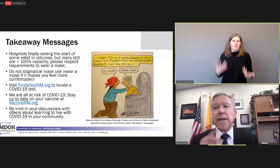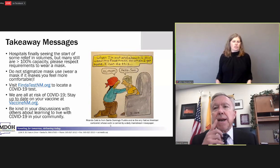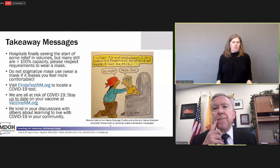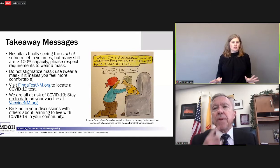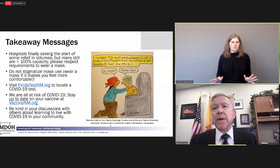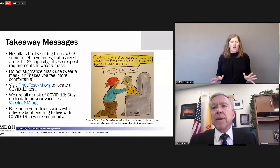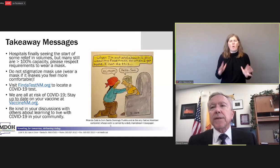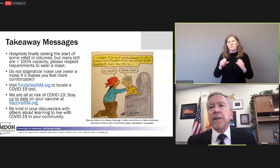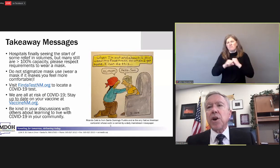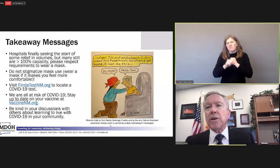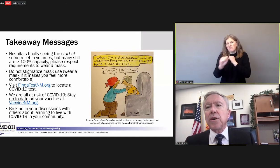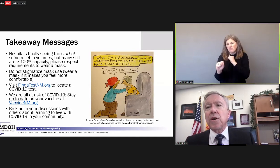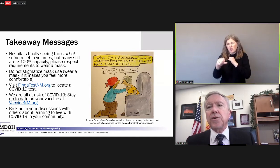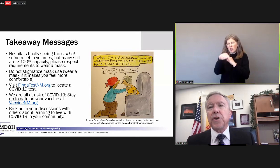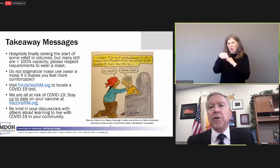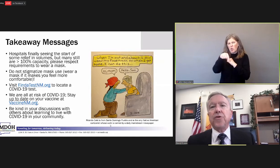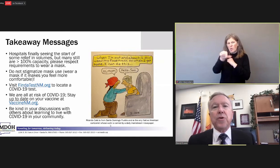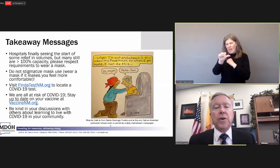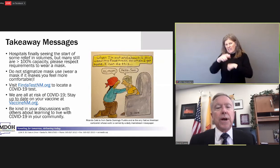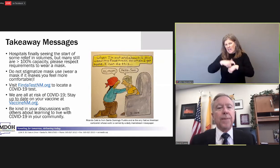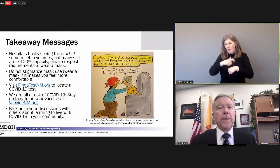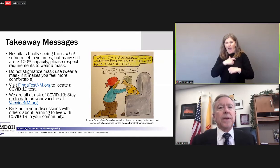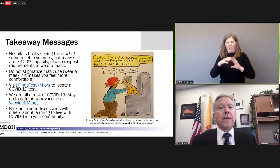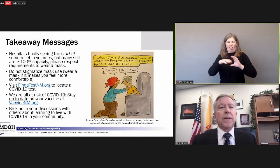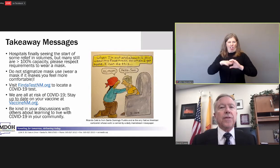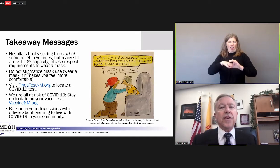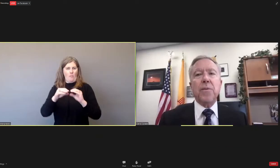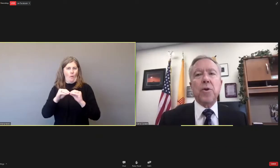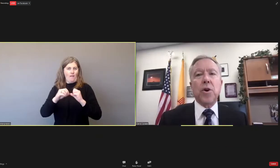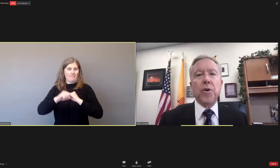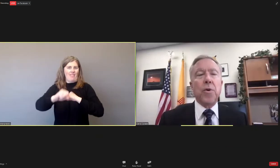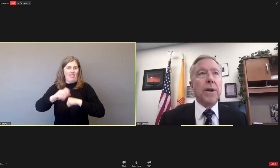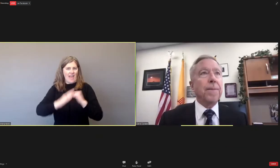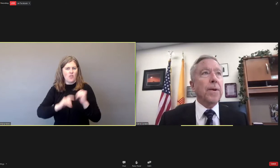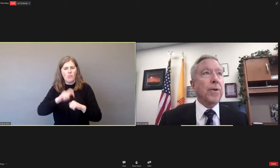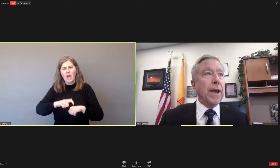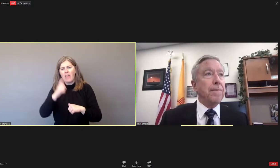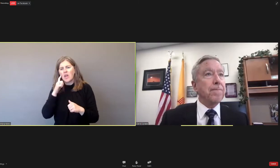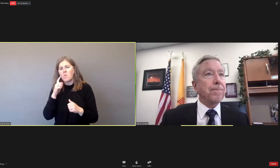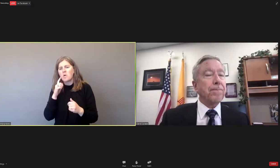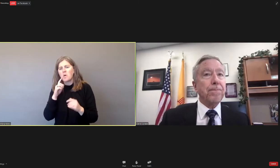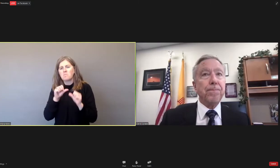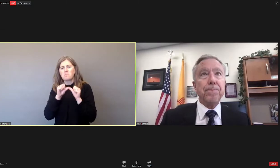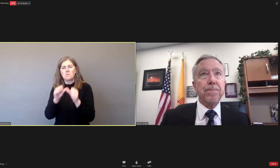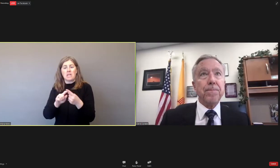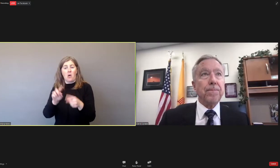Q&A time because I talked longer than usual. Let's say we'll go to 1, okay?